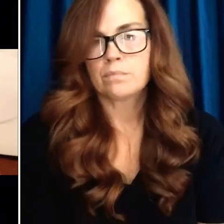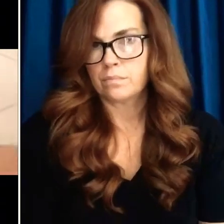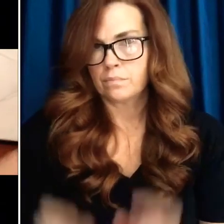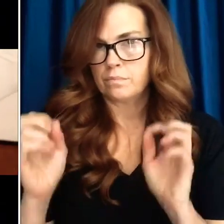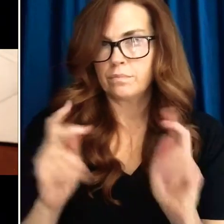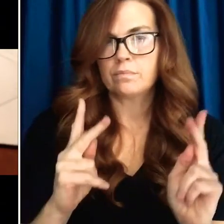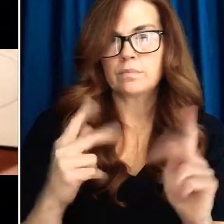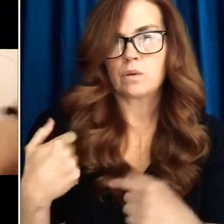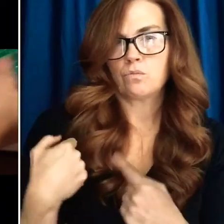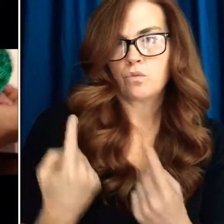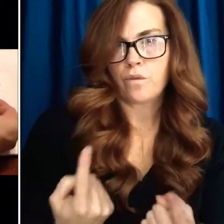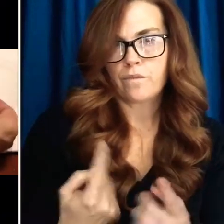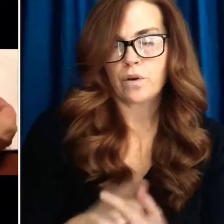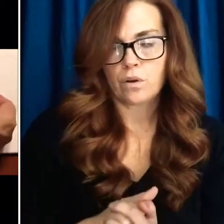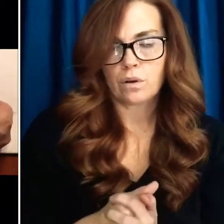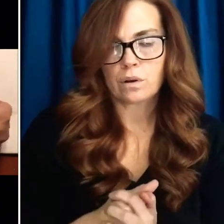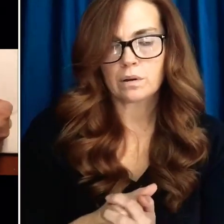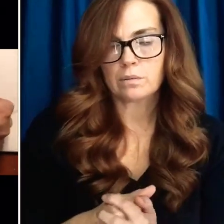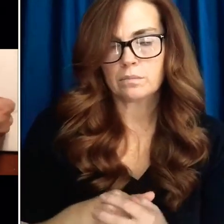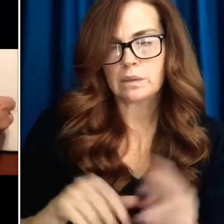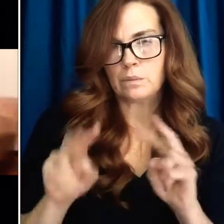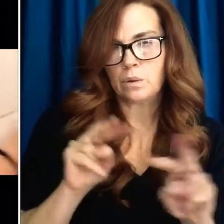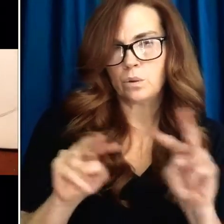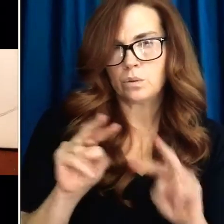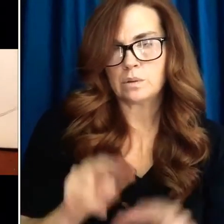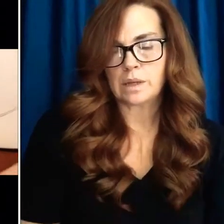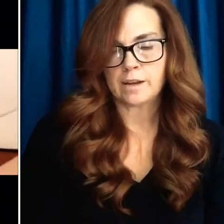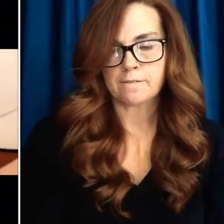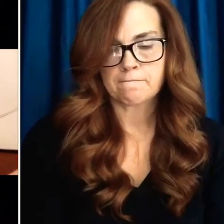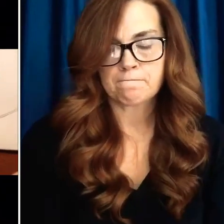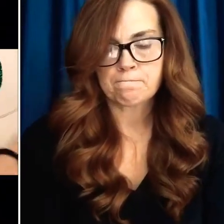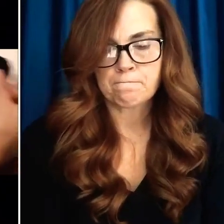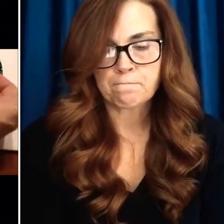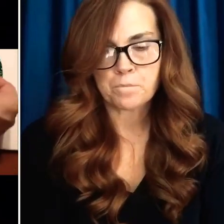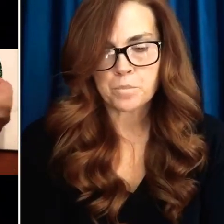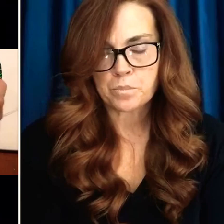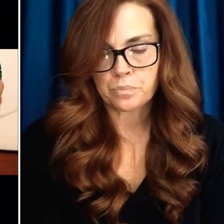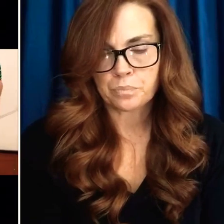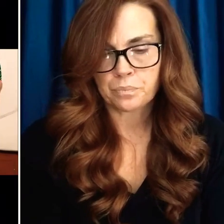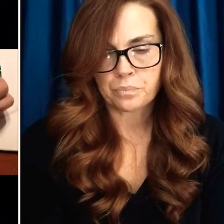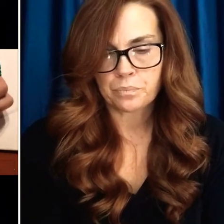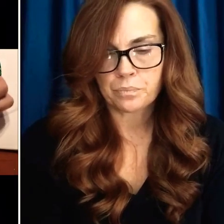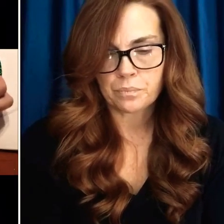All right, so that's what I have so far. Let me check and see what it looks like.